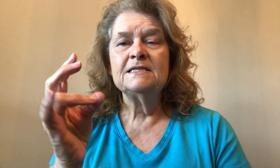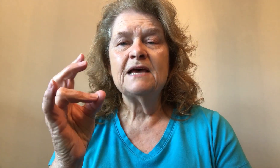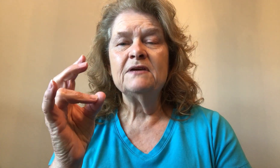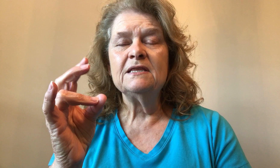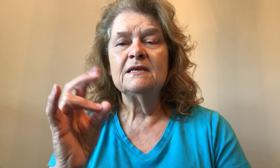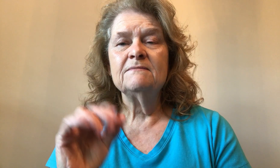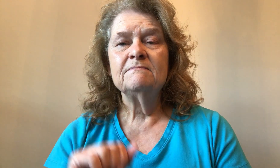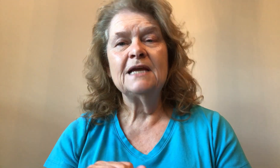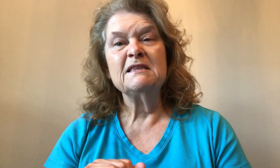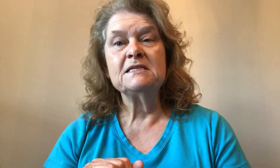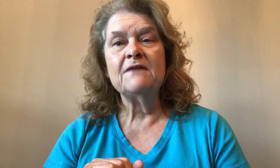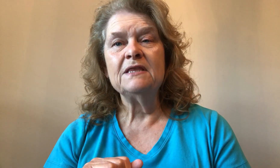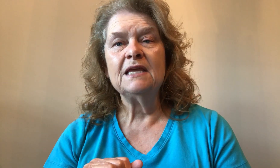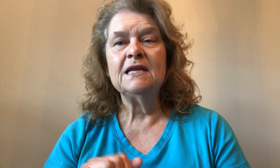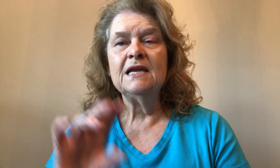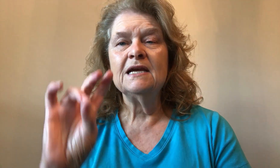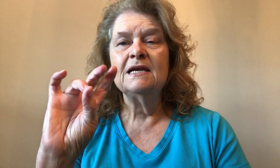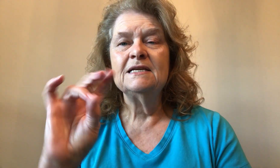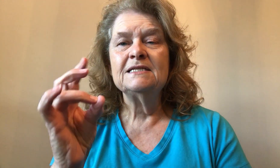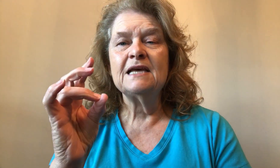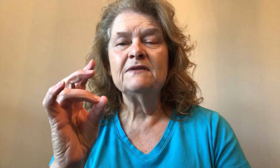seventh, like the seventh inning, seventh,